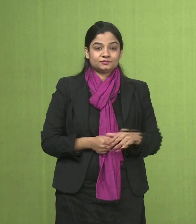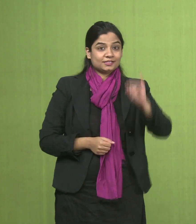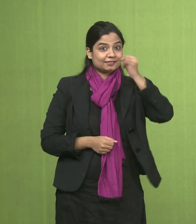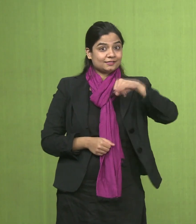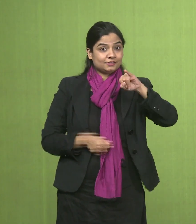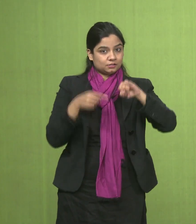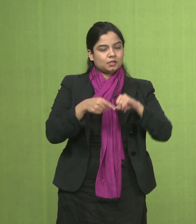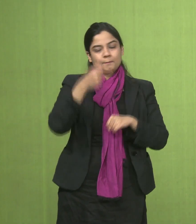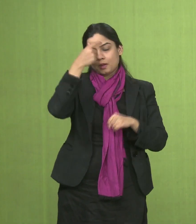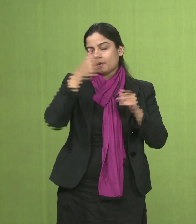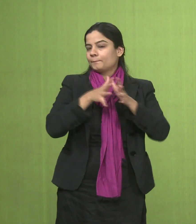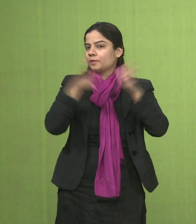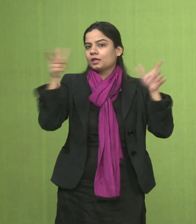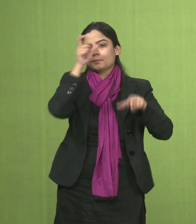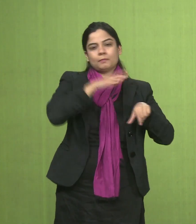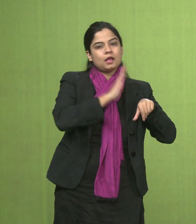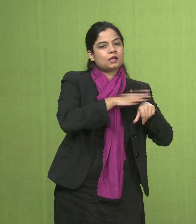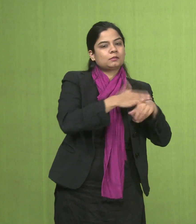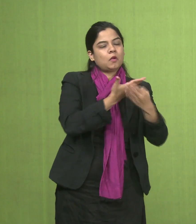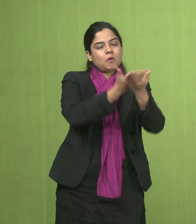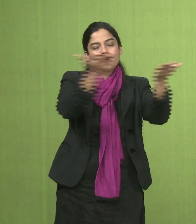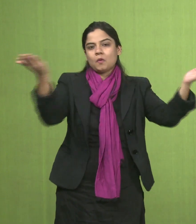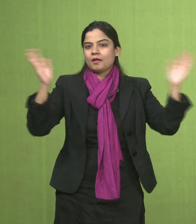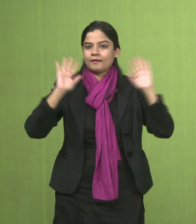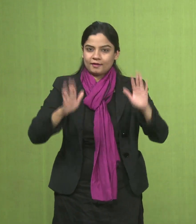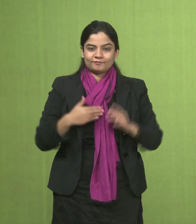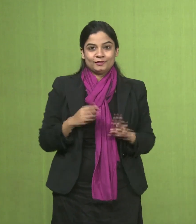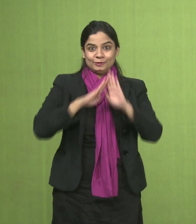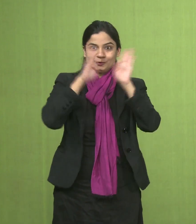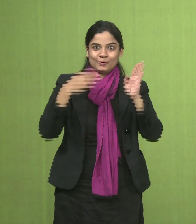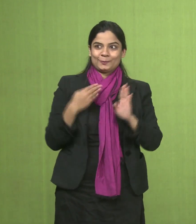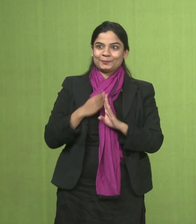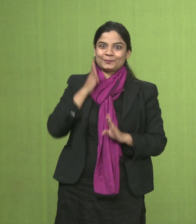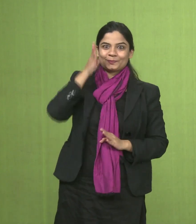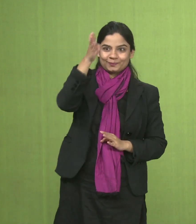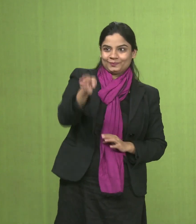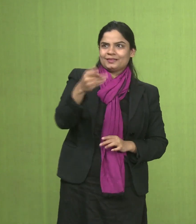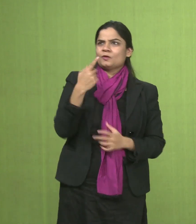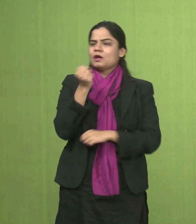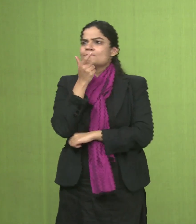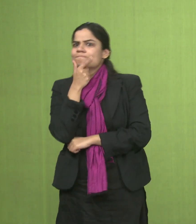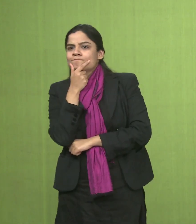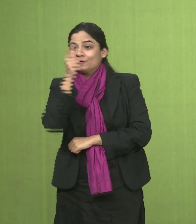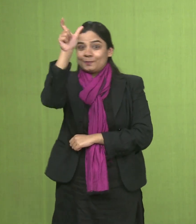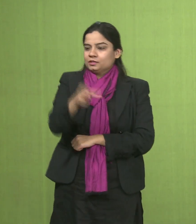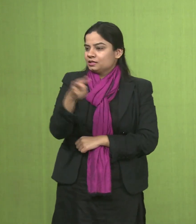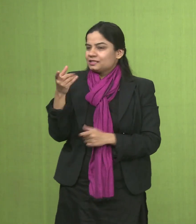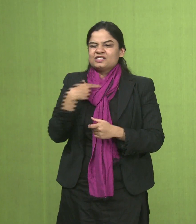Sixth, this actually is a very big problem and we've all faced it. When we go to a shop and we want to buy